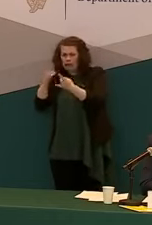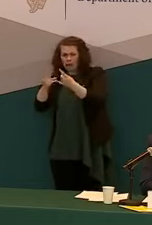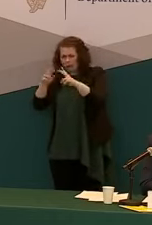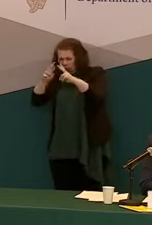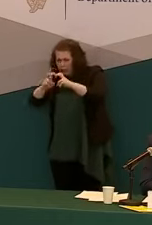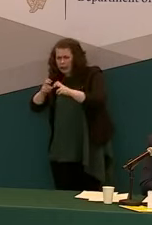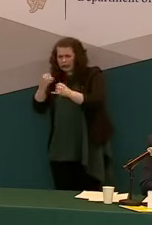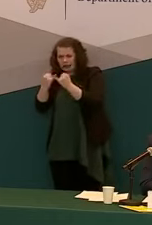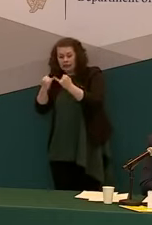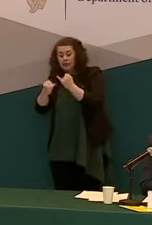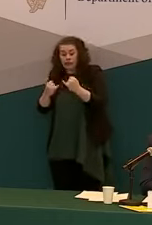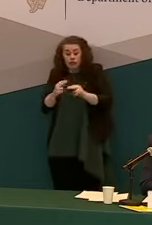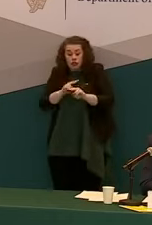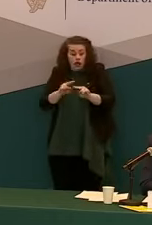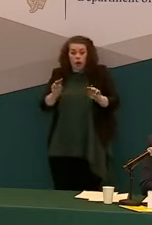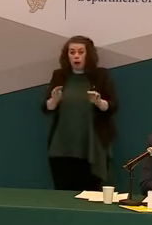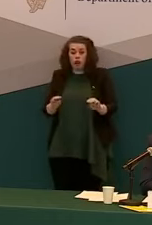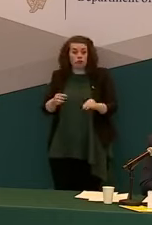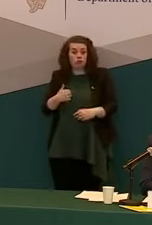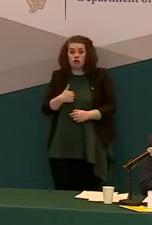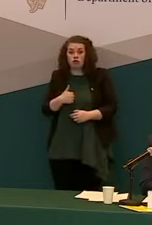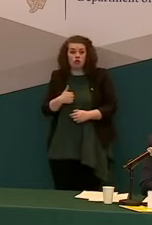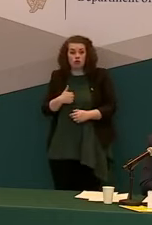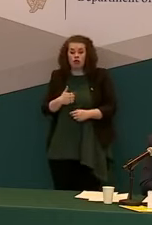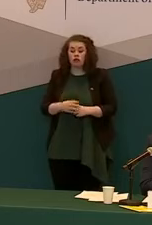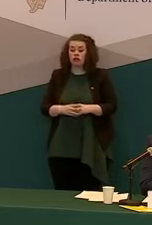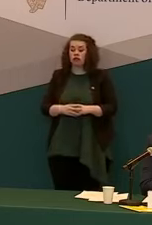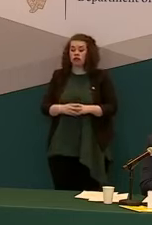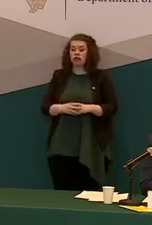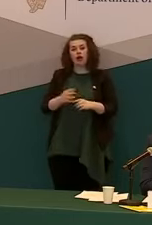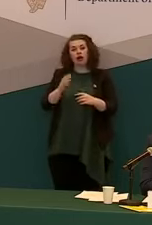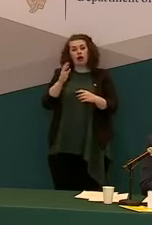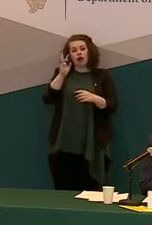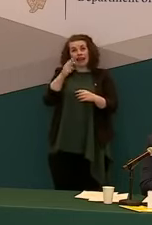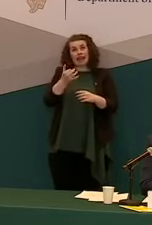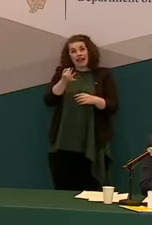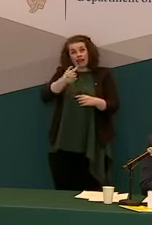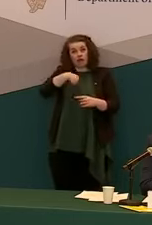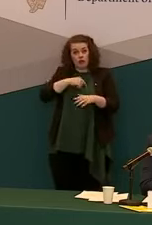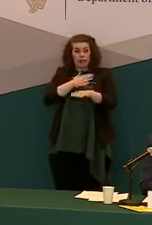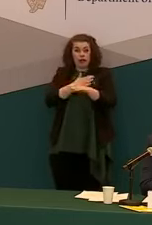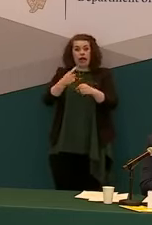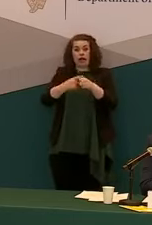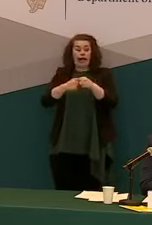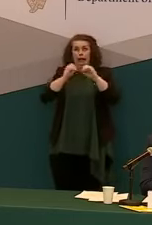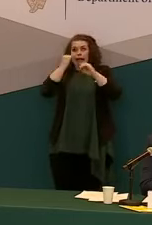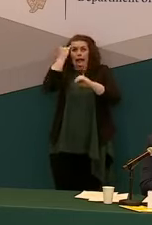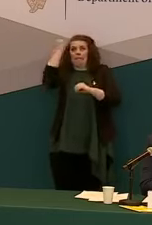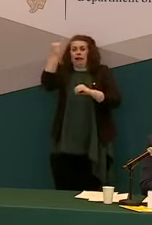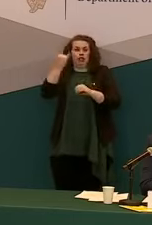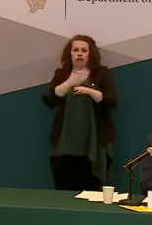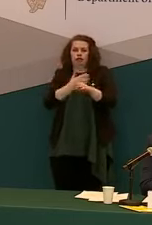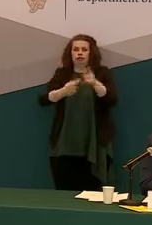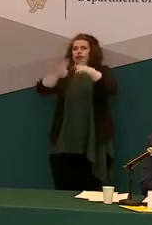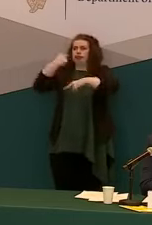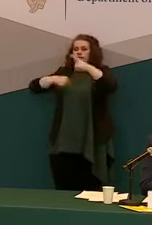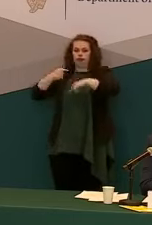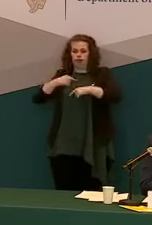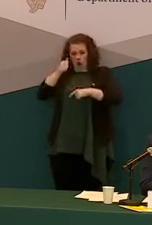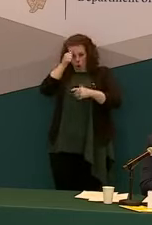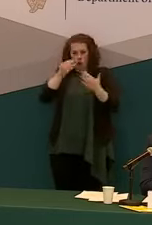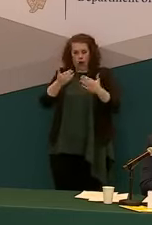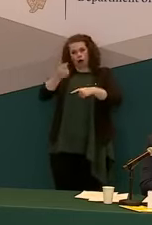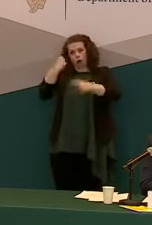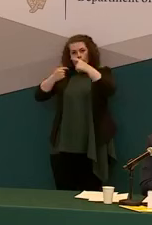build on what we have. Clearly, if, as people say, if we were starting again and building a service for older people from scratch,